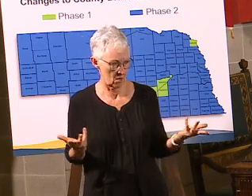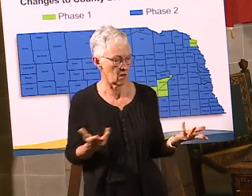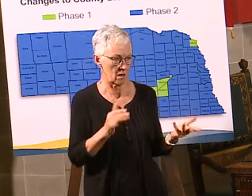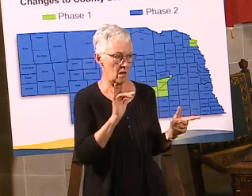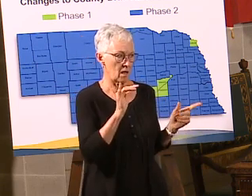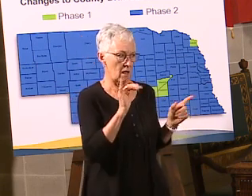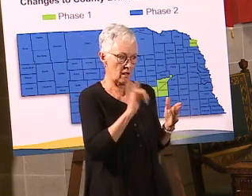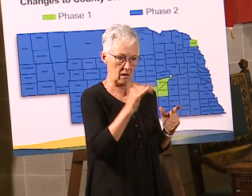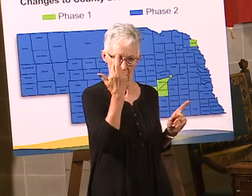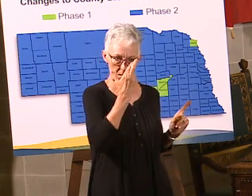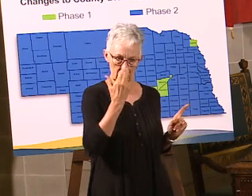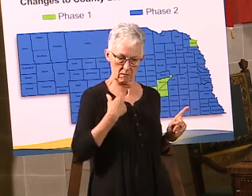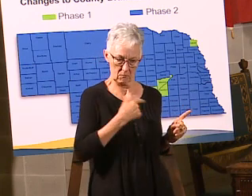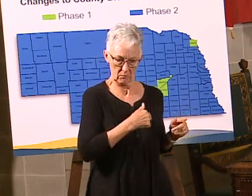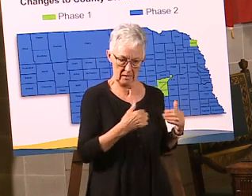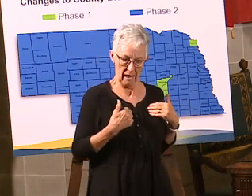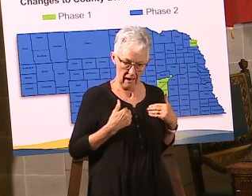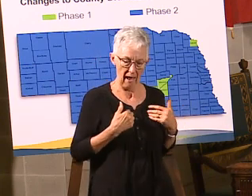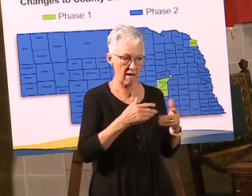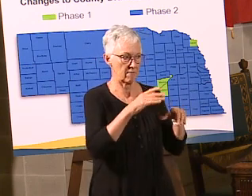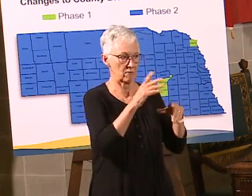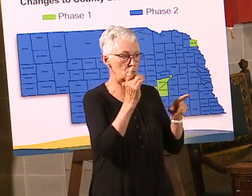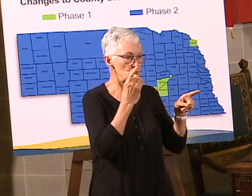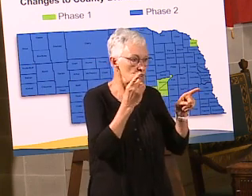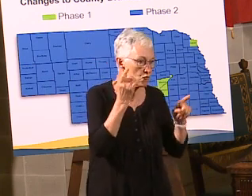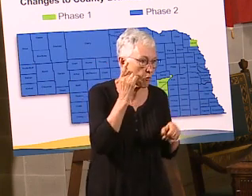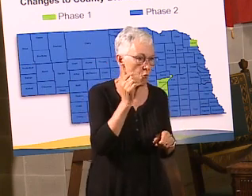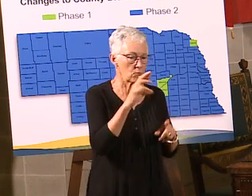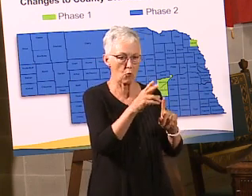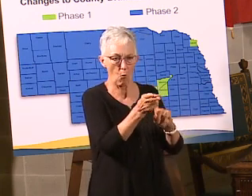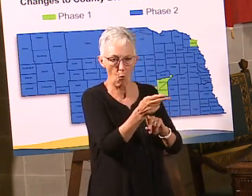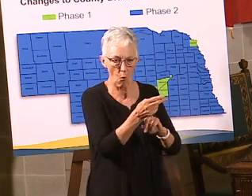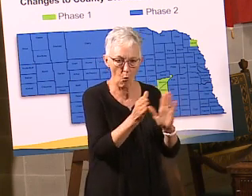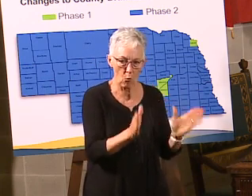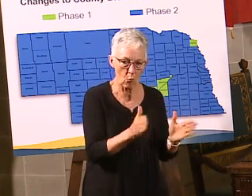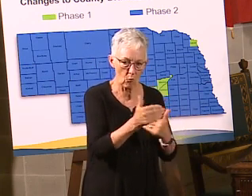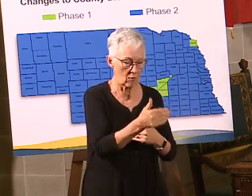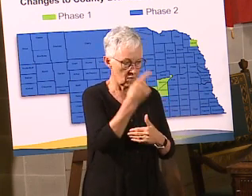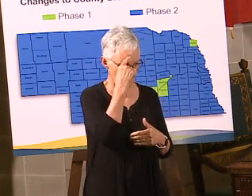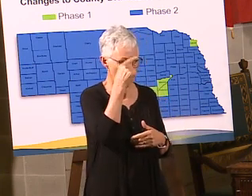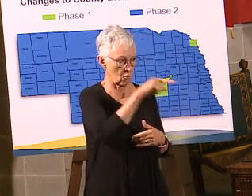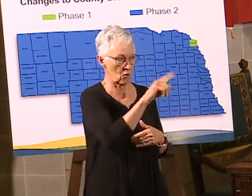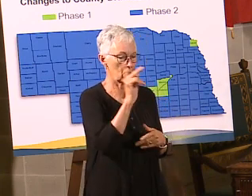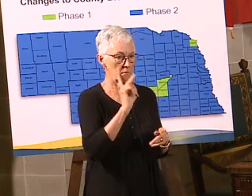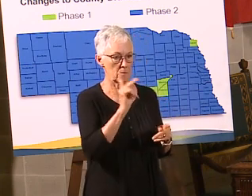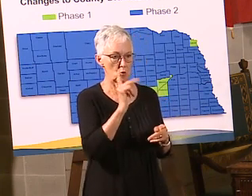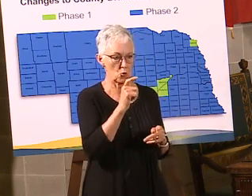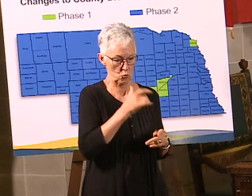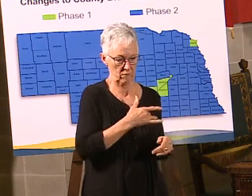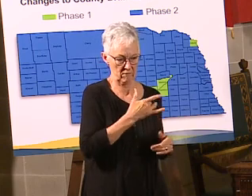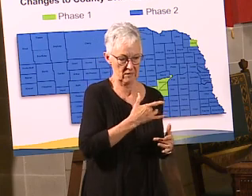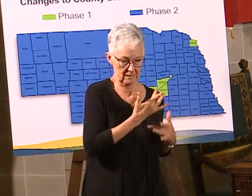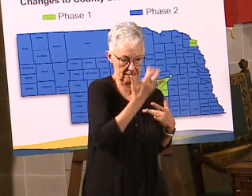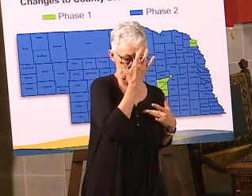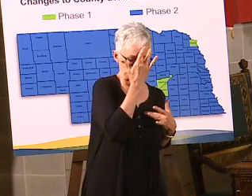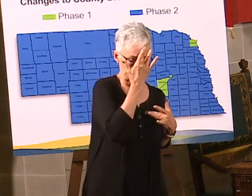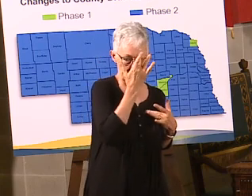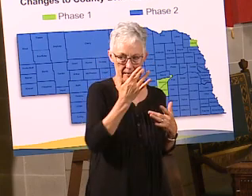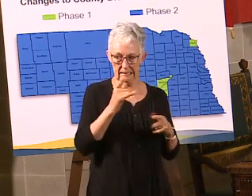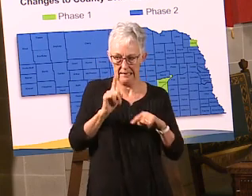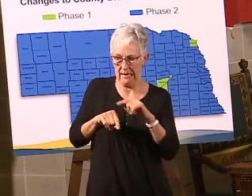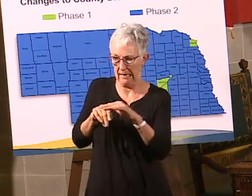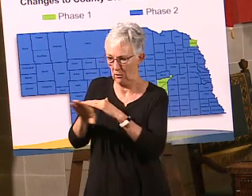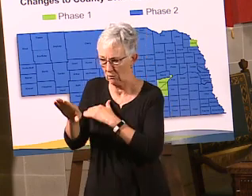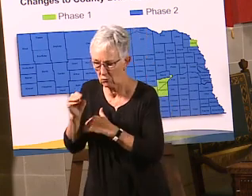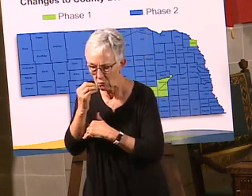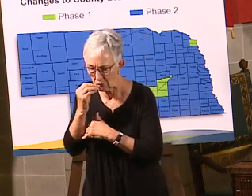have space available to do that isolation, that quarantine. And it may not just be around dense housing either. It could just be you've got an elderly person at home. So if you've